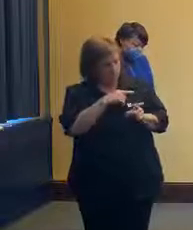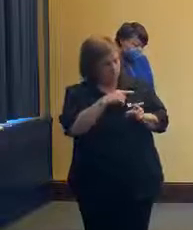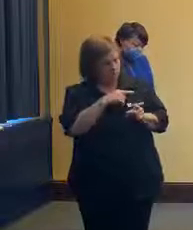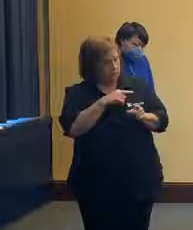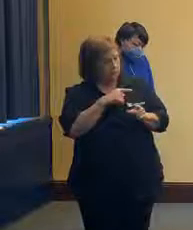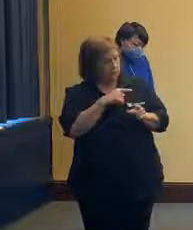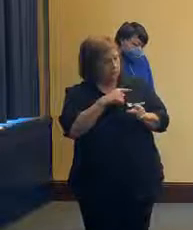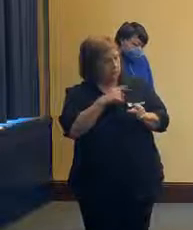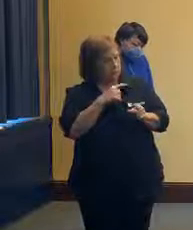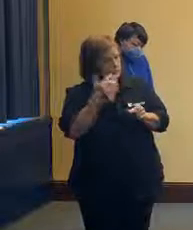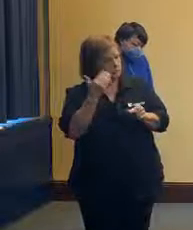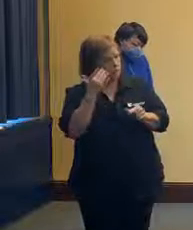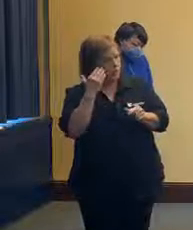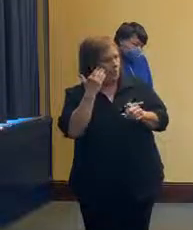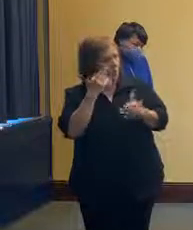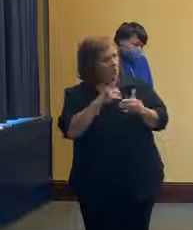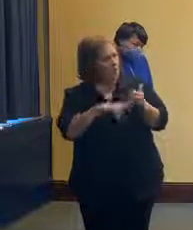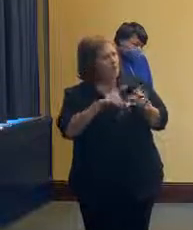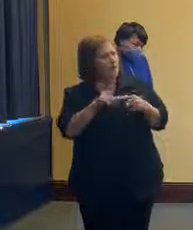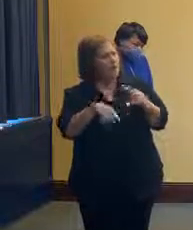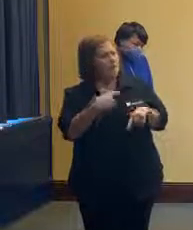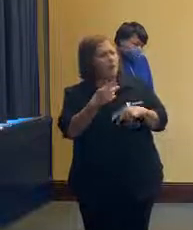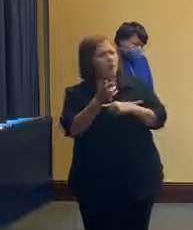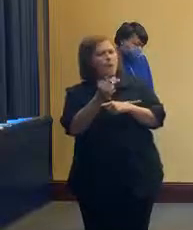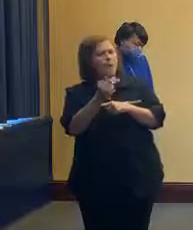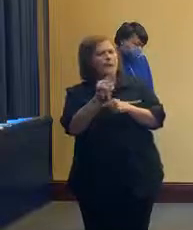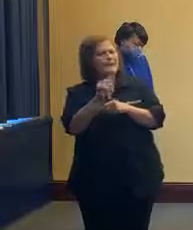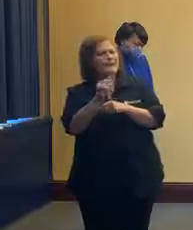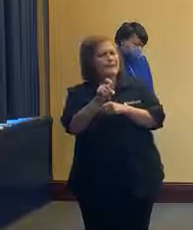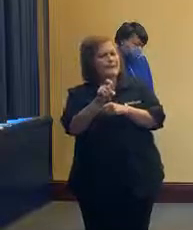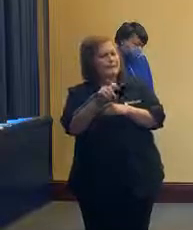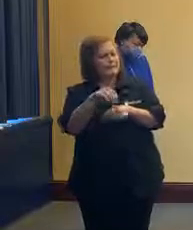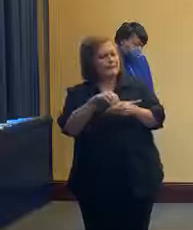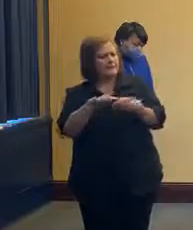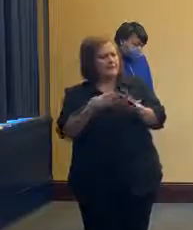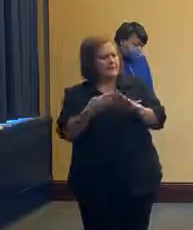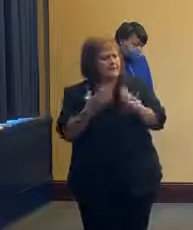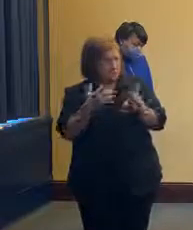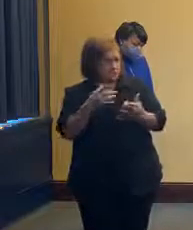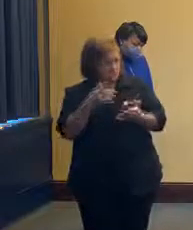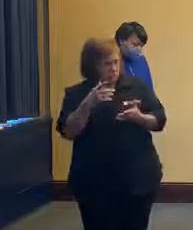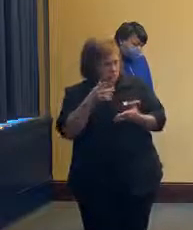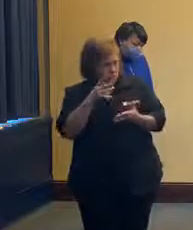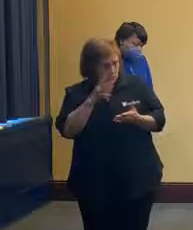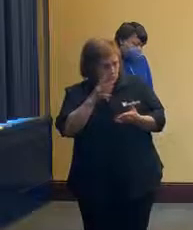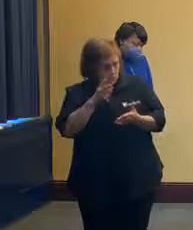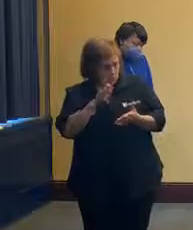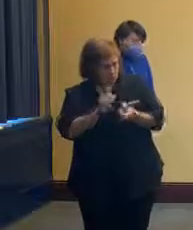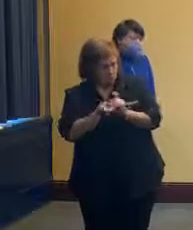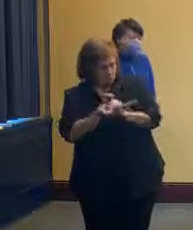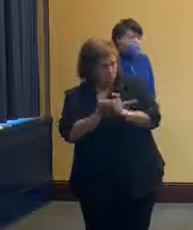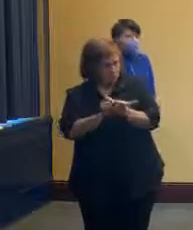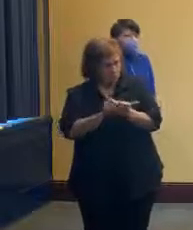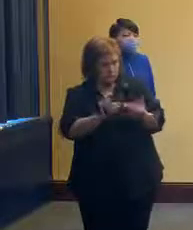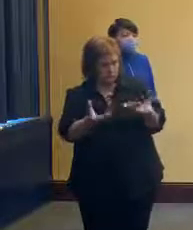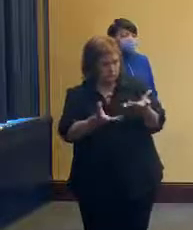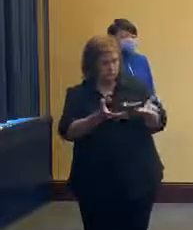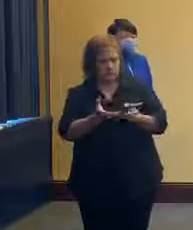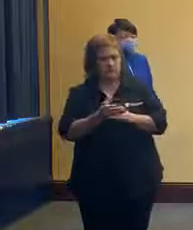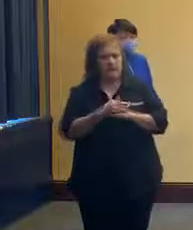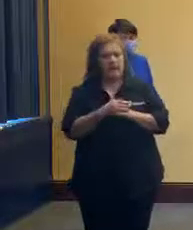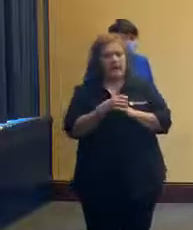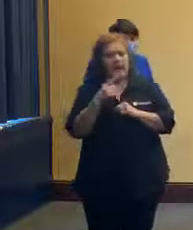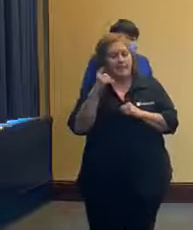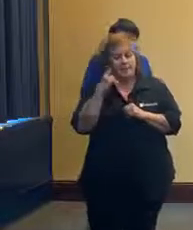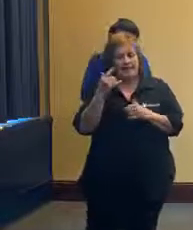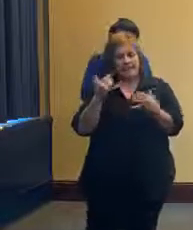more thoughts about the allocation of hotel taxes in the city and whether those should be shifted given the current crisis. Well, I think